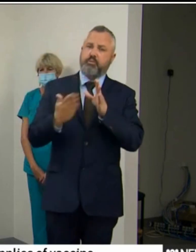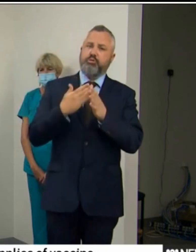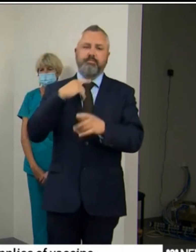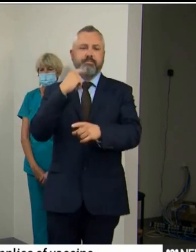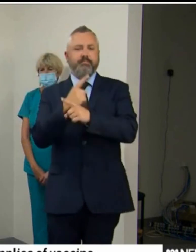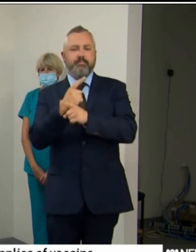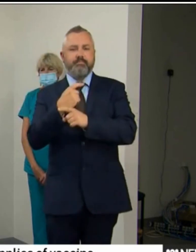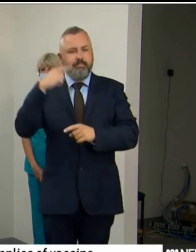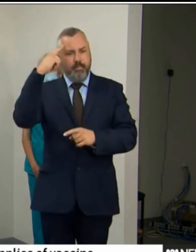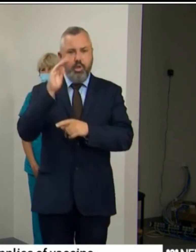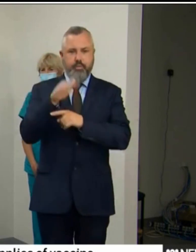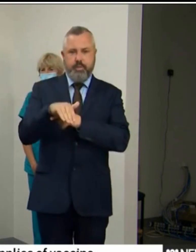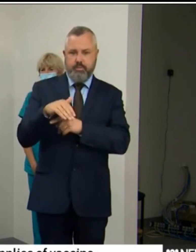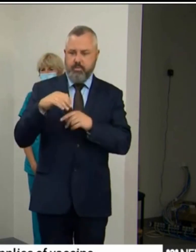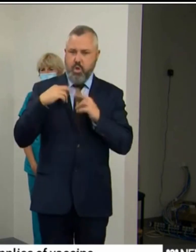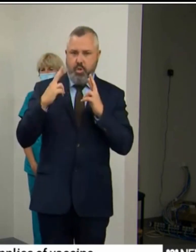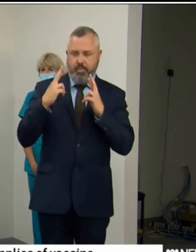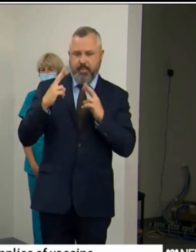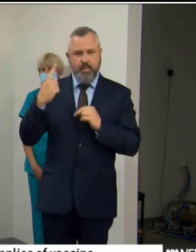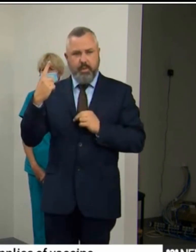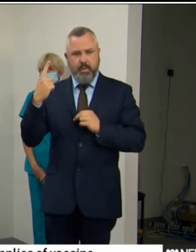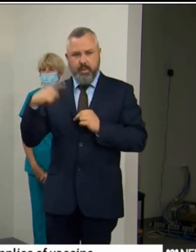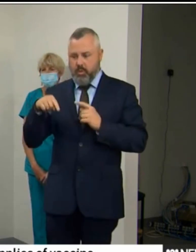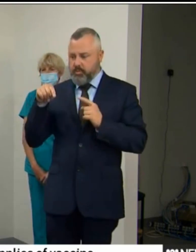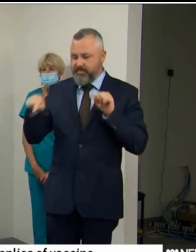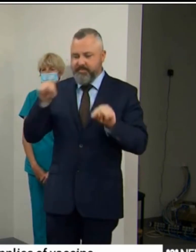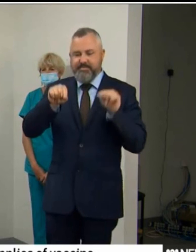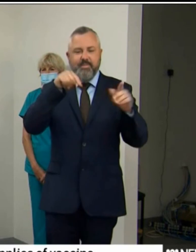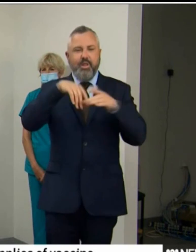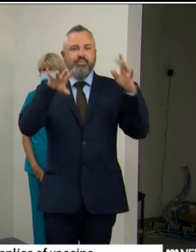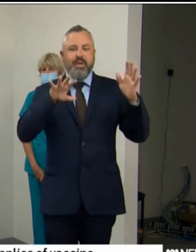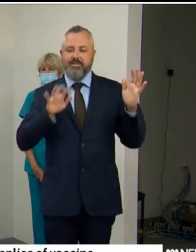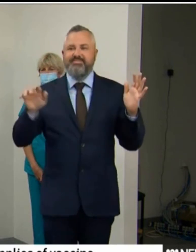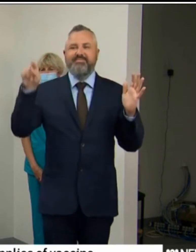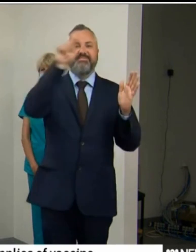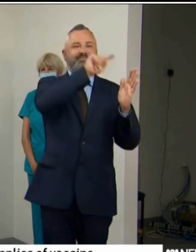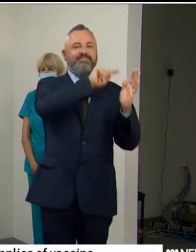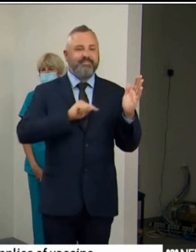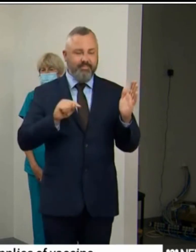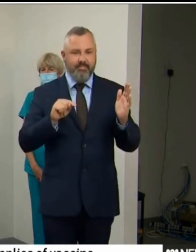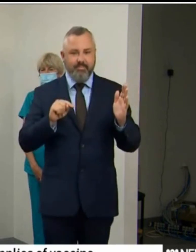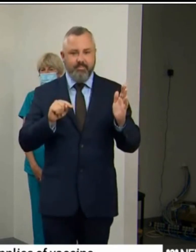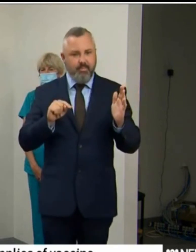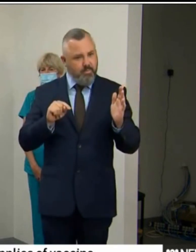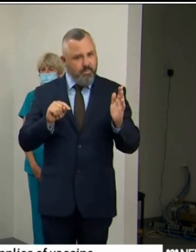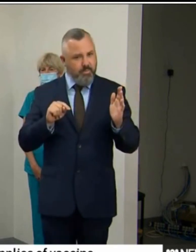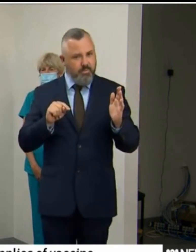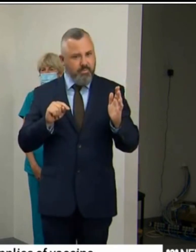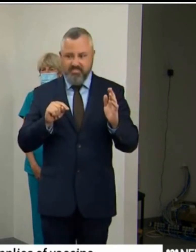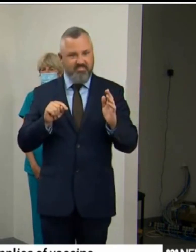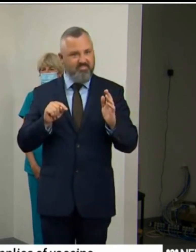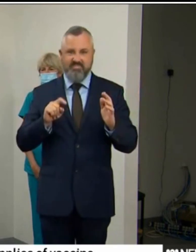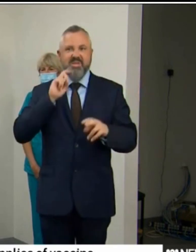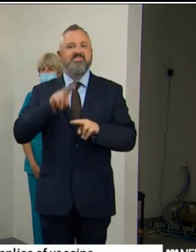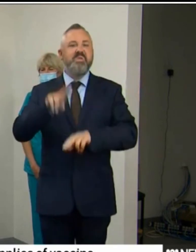of 1,000 points of presence. We will have then raised the expectation to